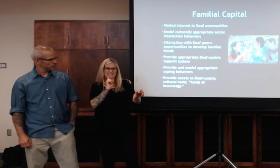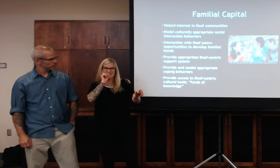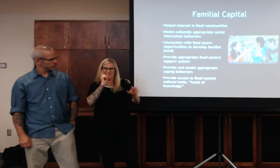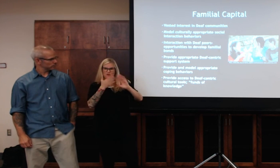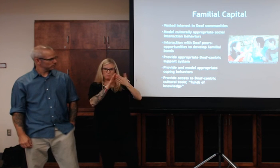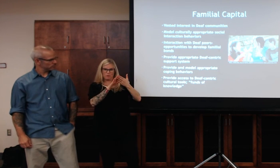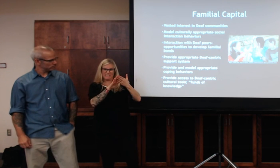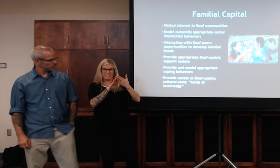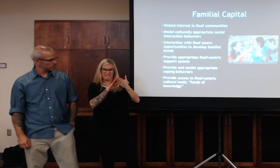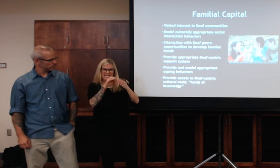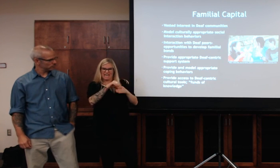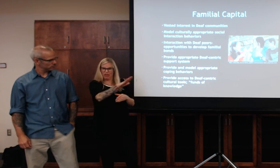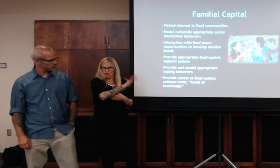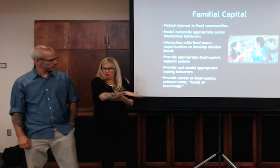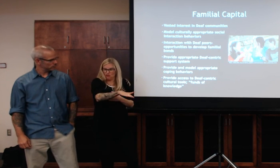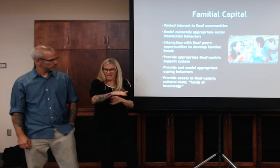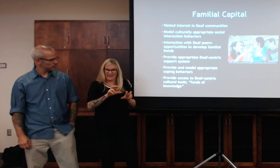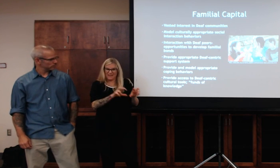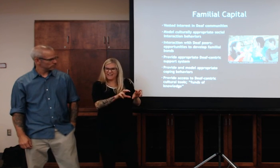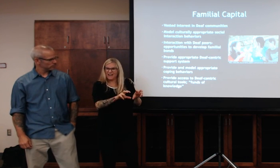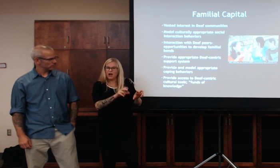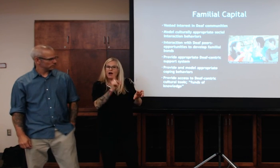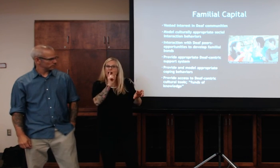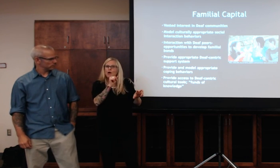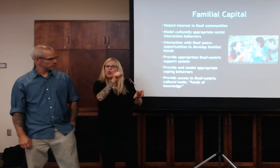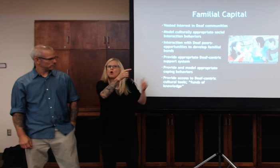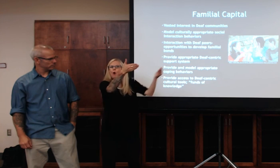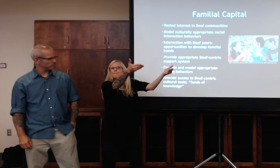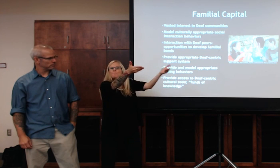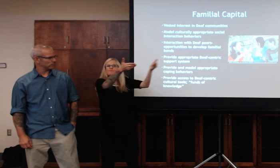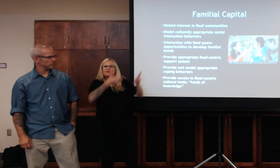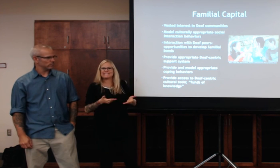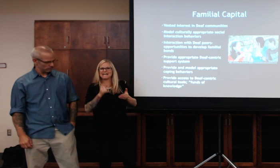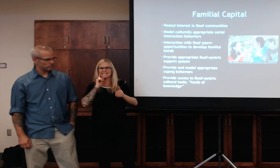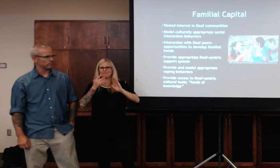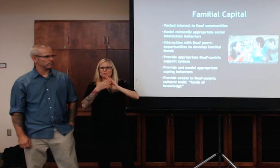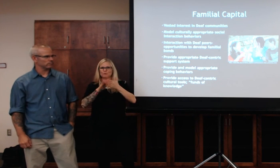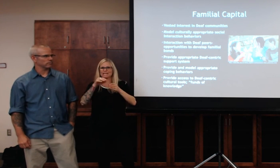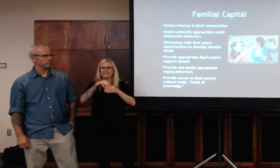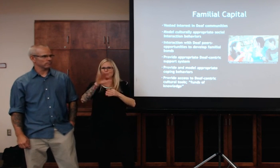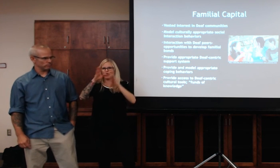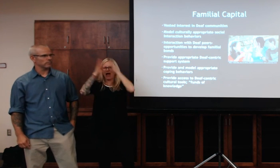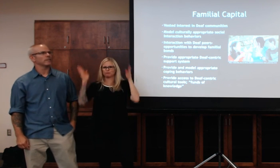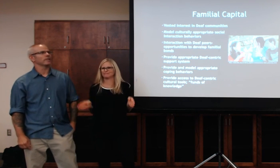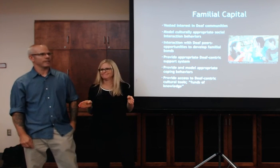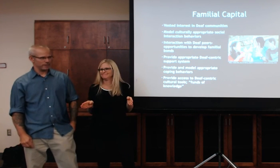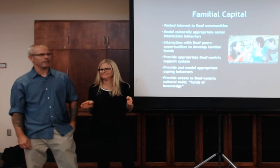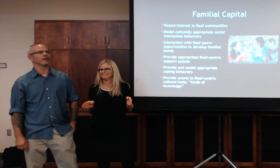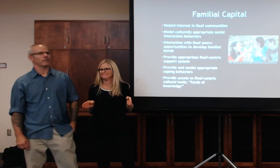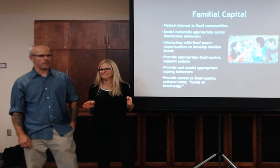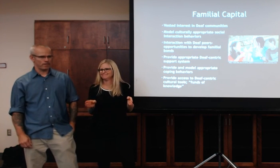in the deaf community, in their child, they are bringing the deaf community into their homes.